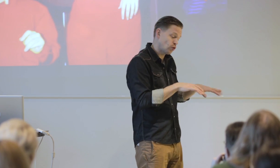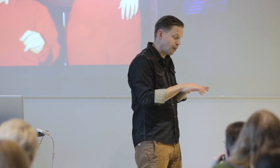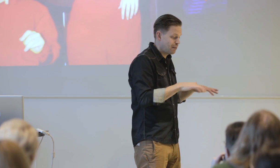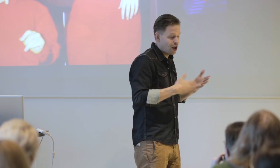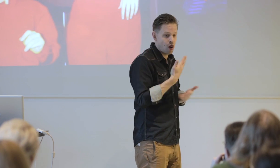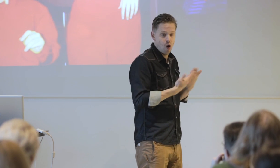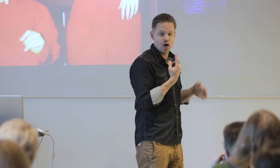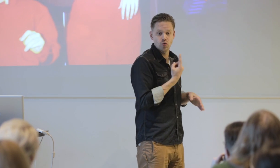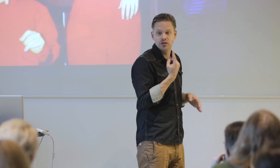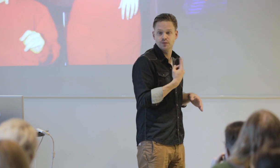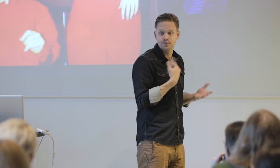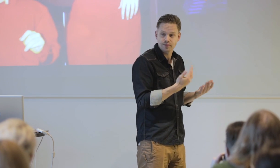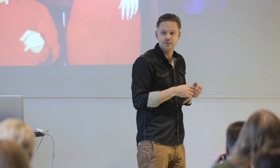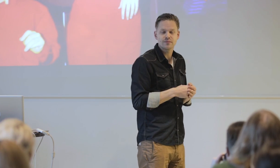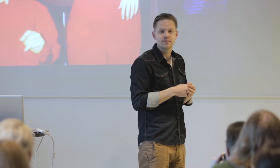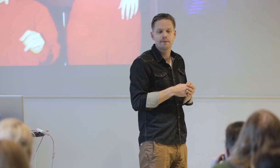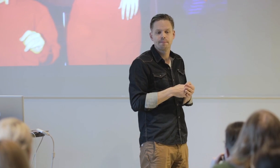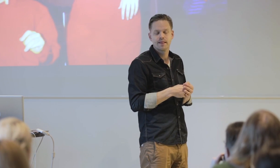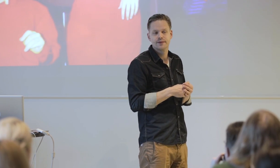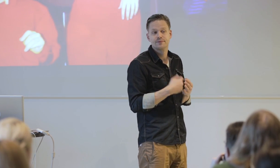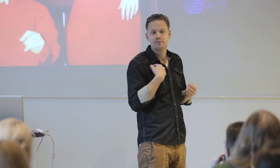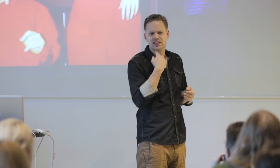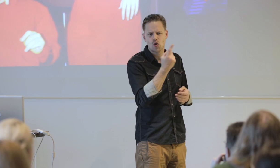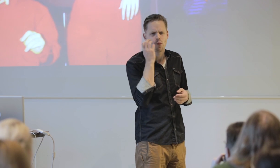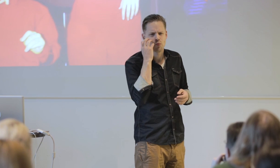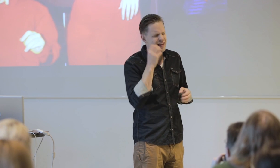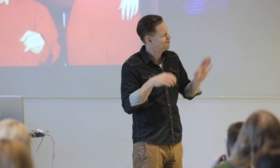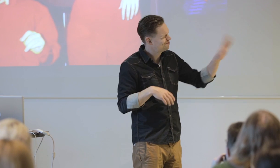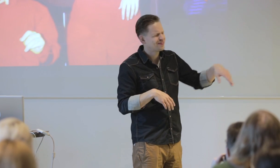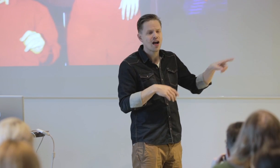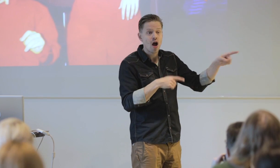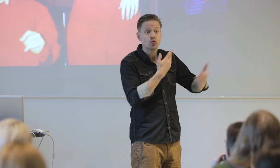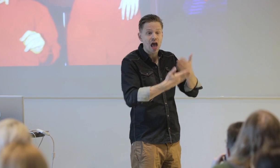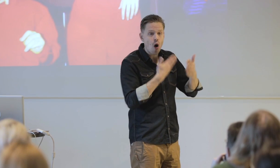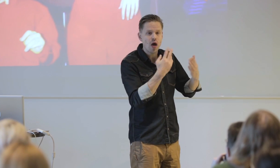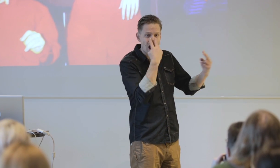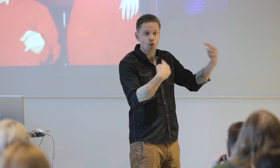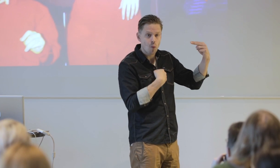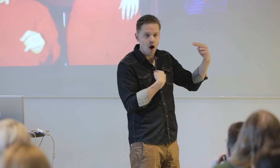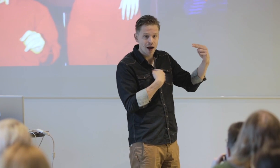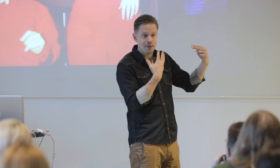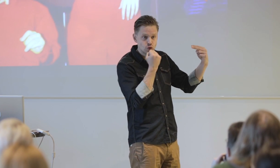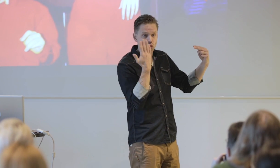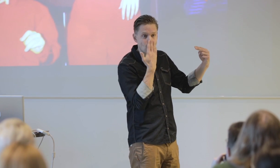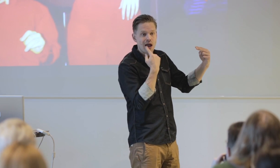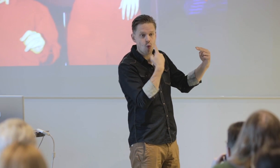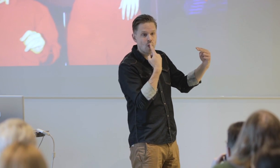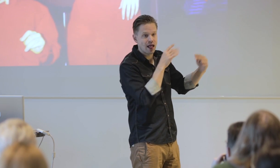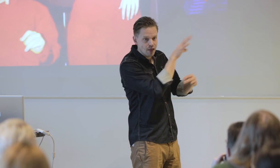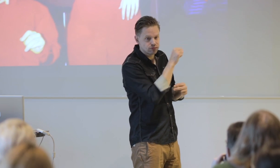And she said that everybody else is signing. I'm just playing here and singing for myself. And then I said to my granny, when you're singing, would